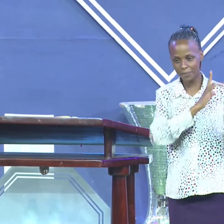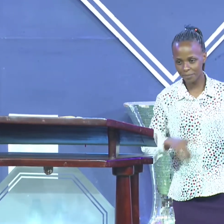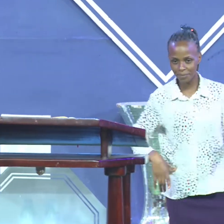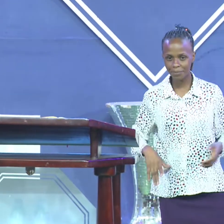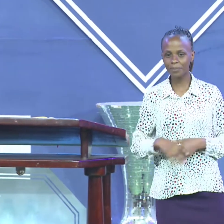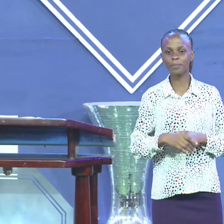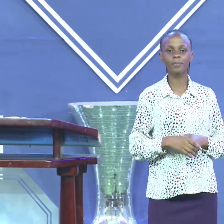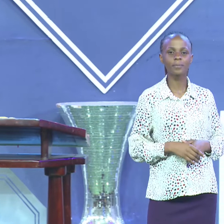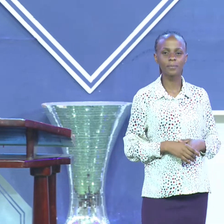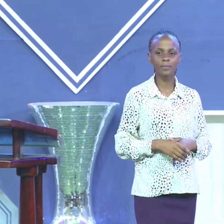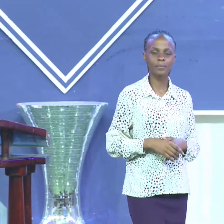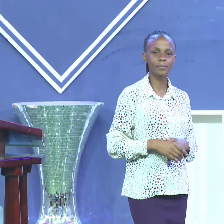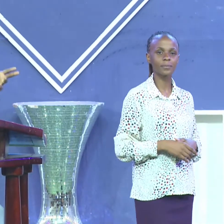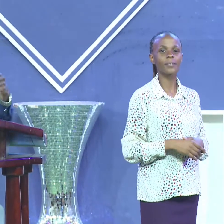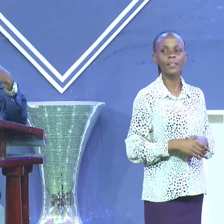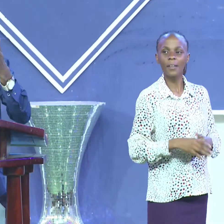Praise the Lord.